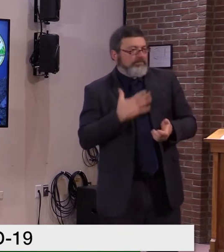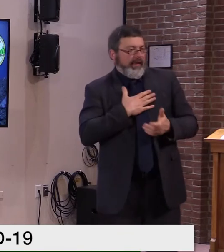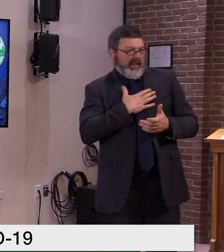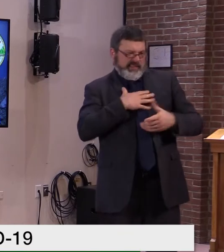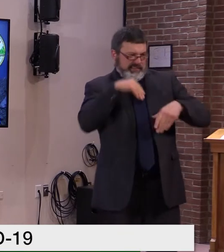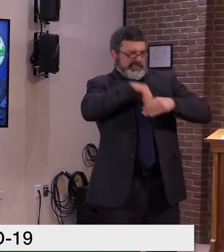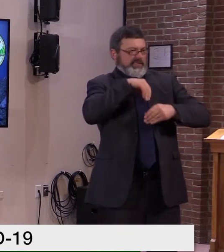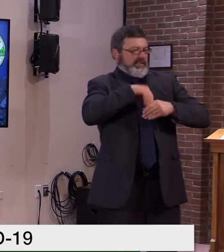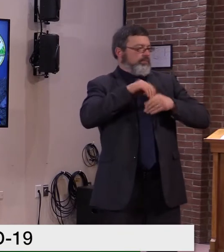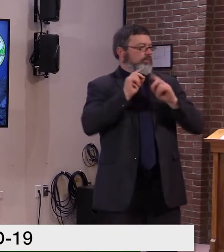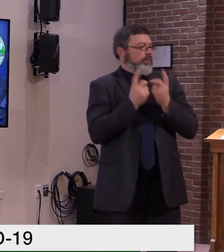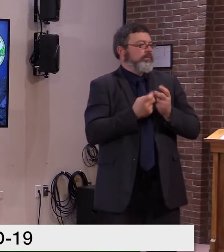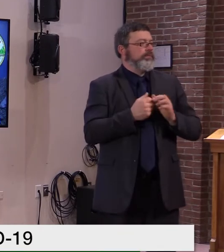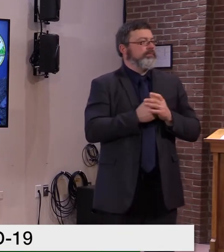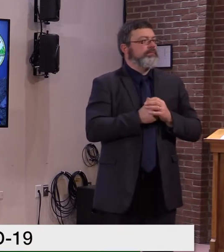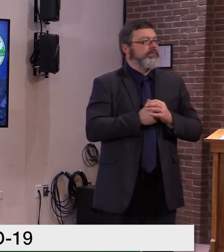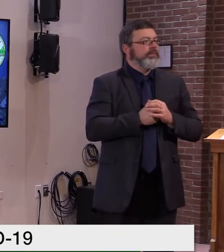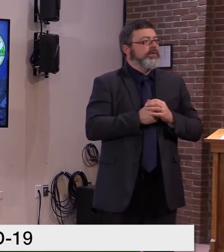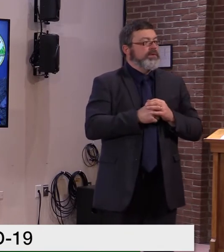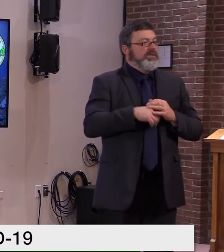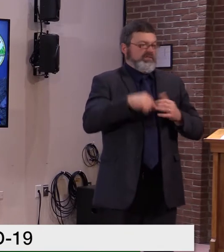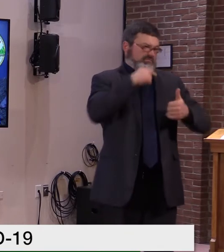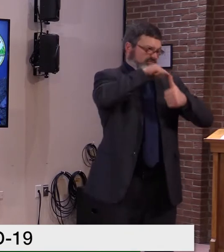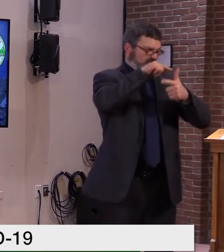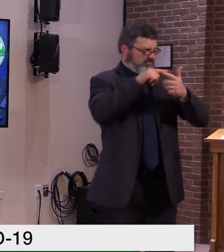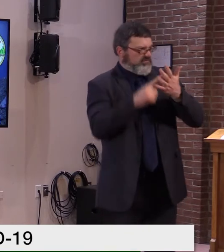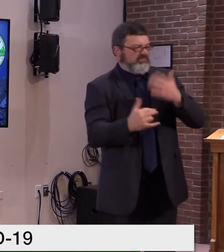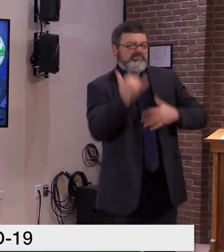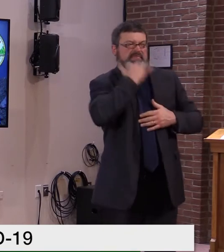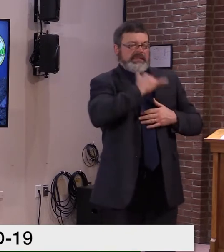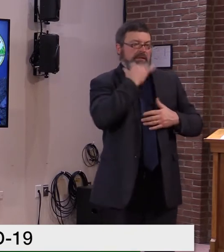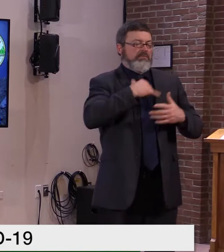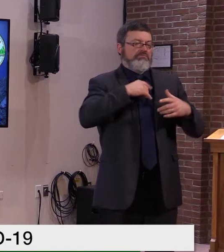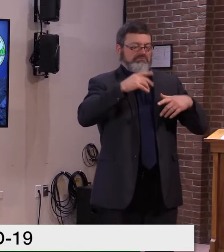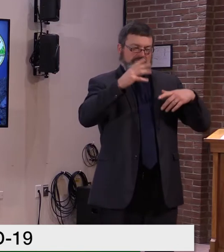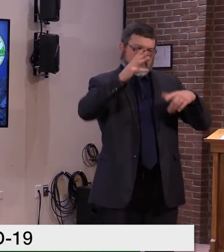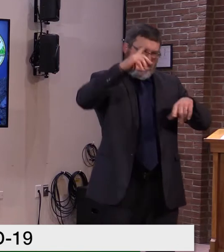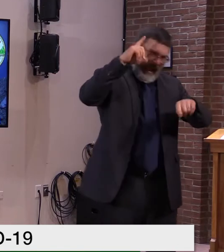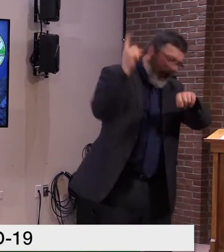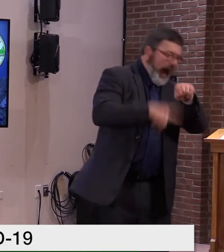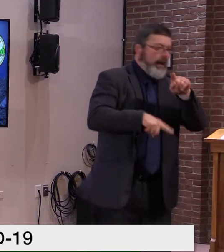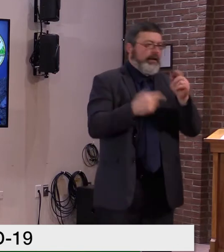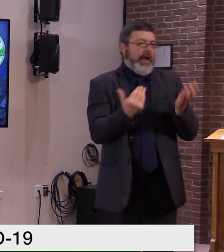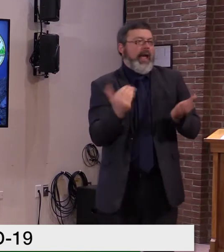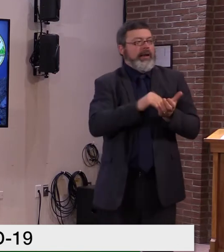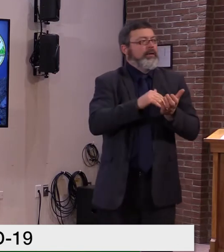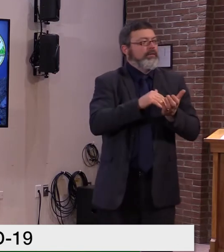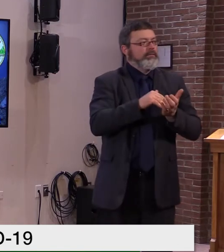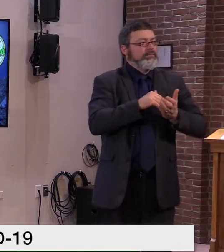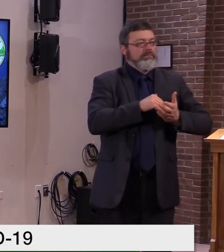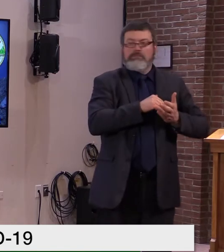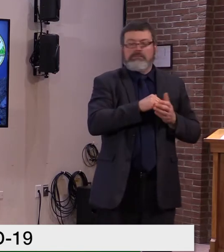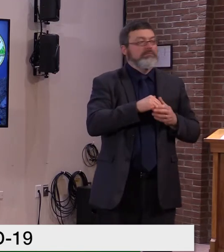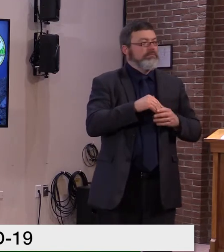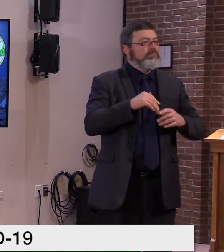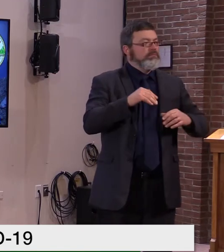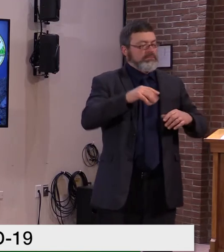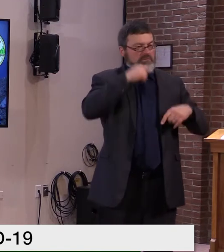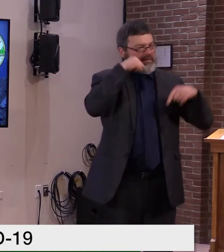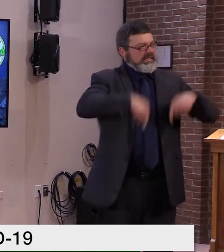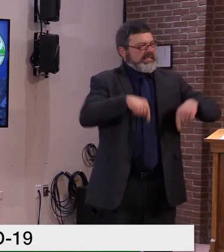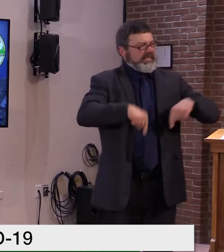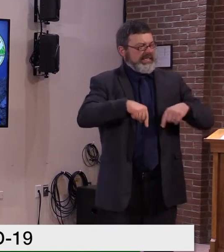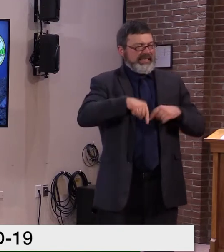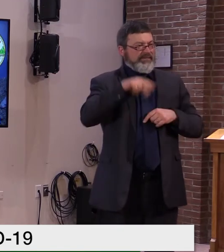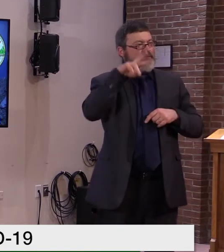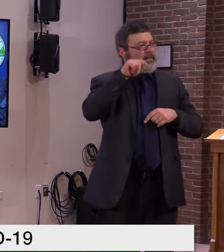testing in Vermont. If you remember, in the spring we had limited testing supplies and therefore we were limited